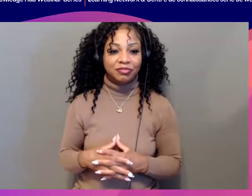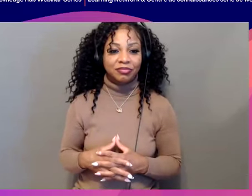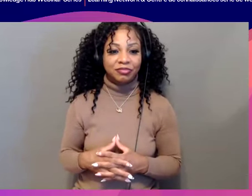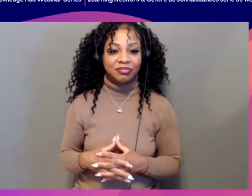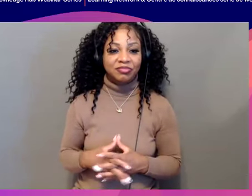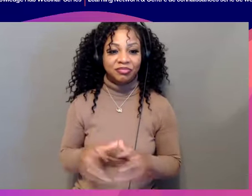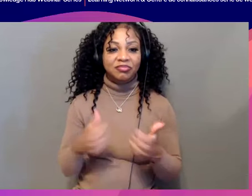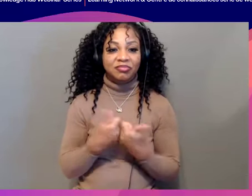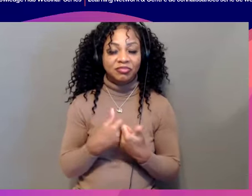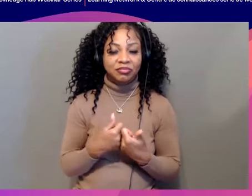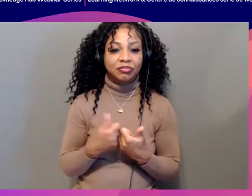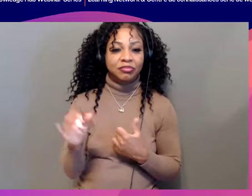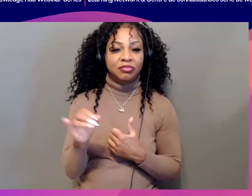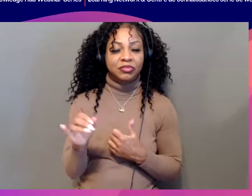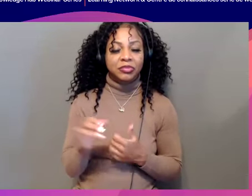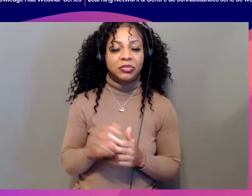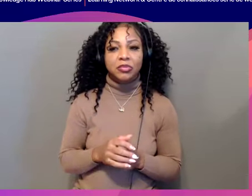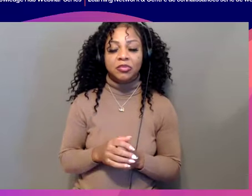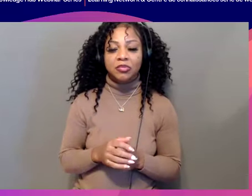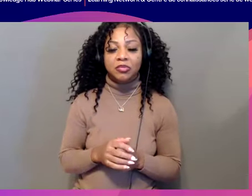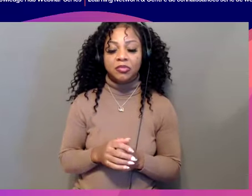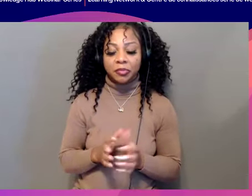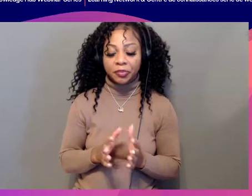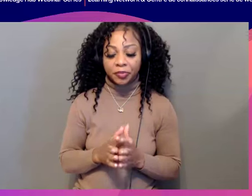very challenging. And I think a lot of